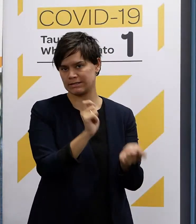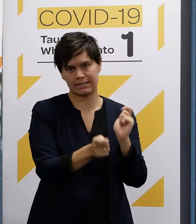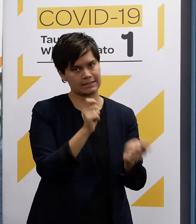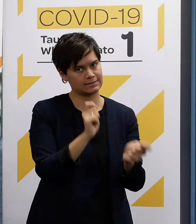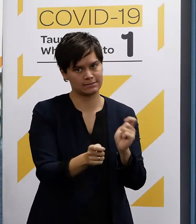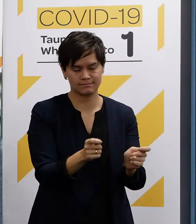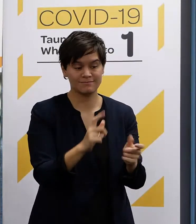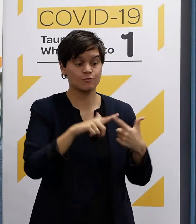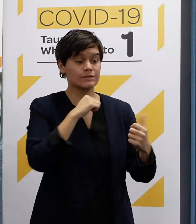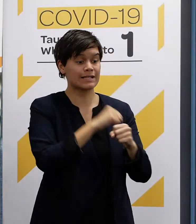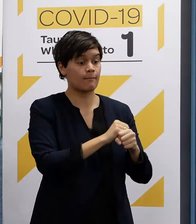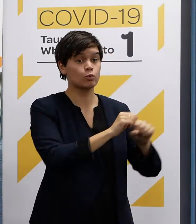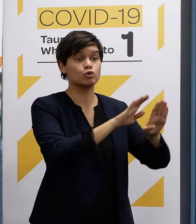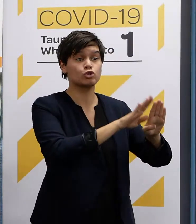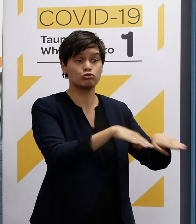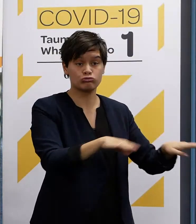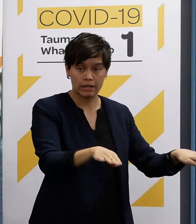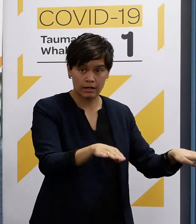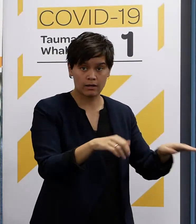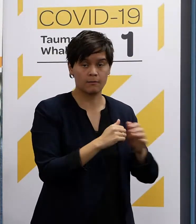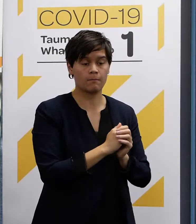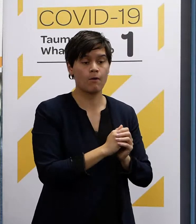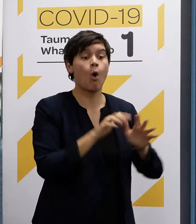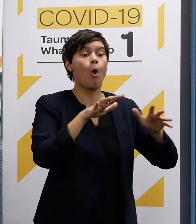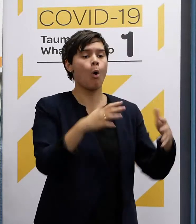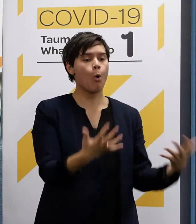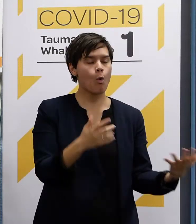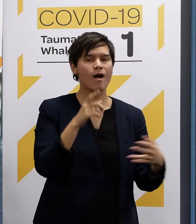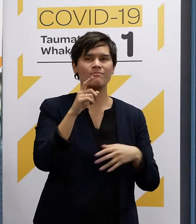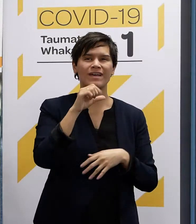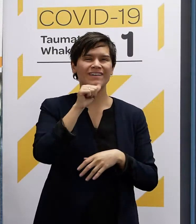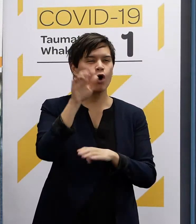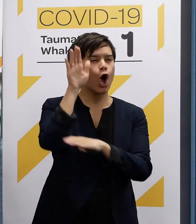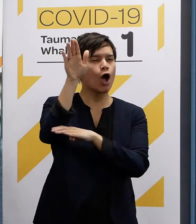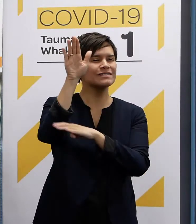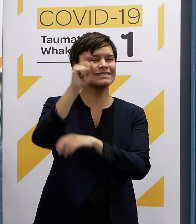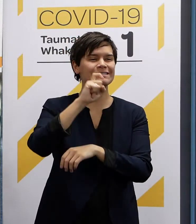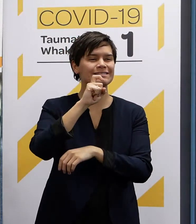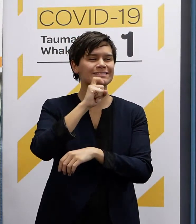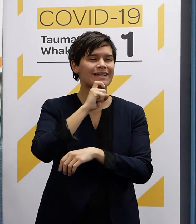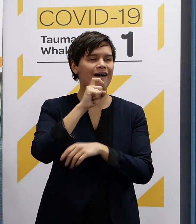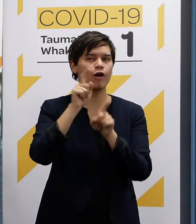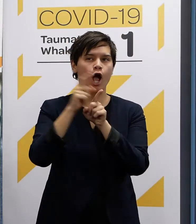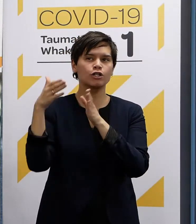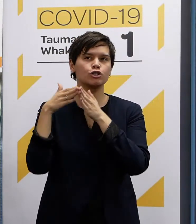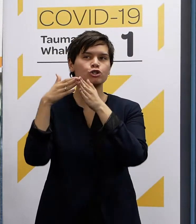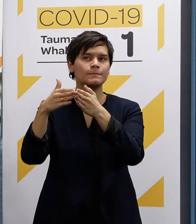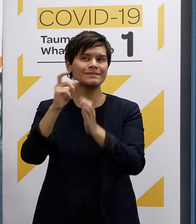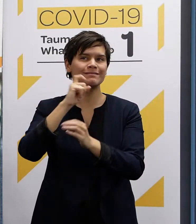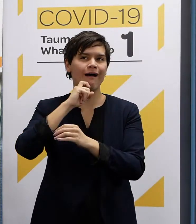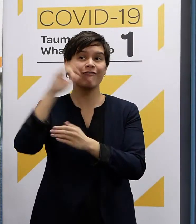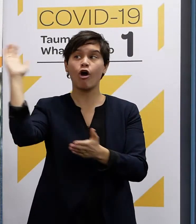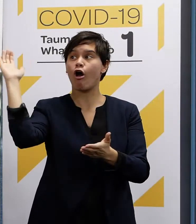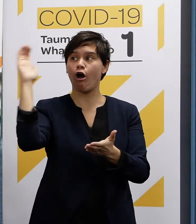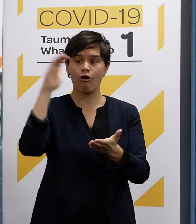for a ship that is here. So we have some crews come from overseas, they move very quickly through and off to their ship.